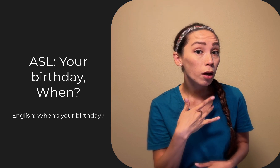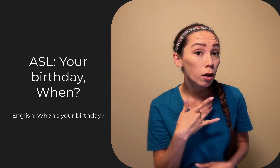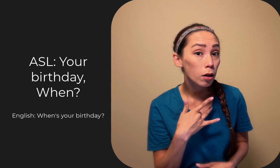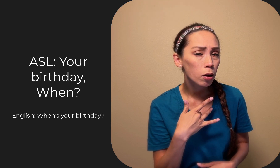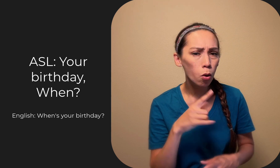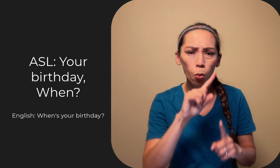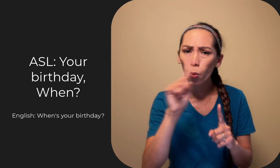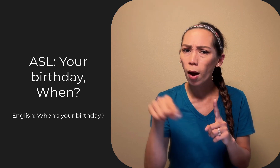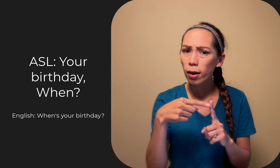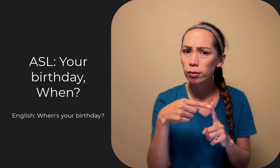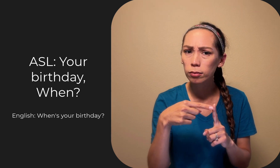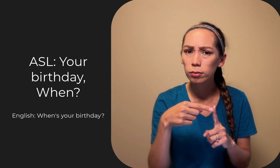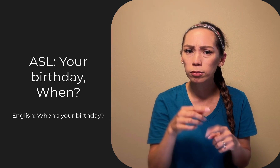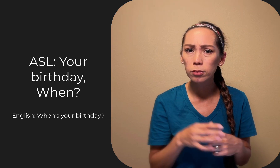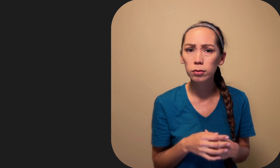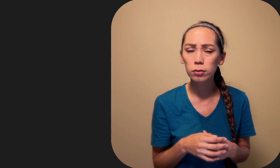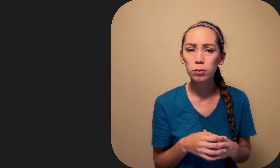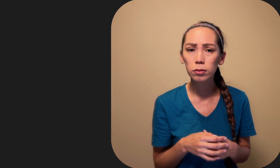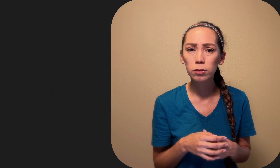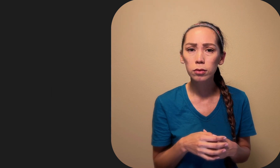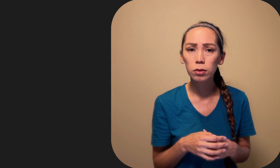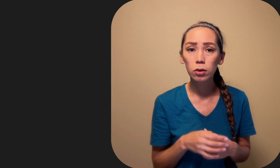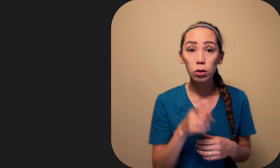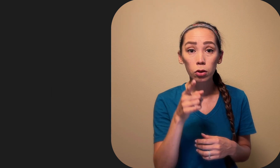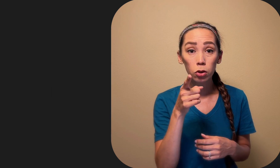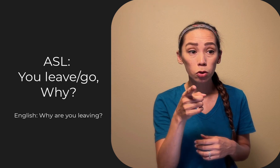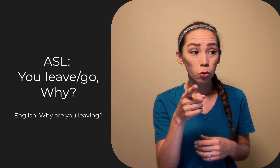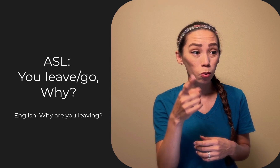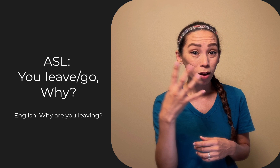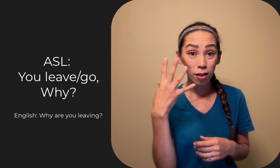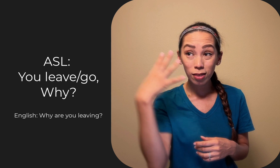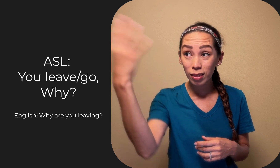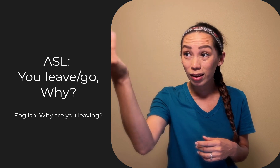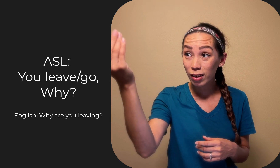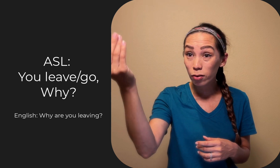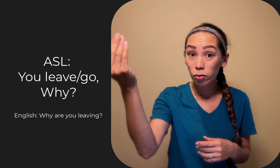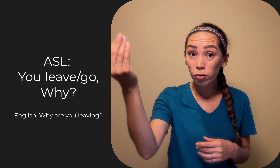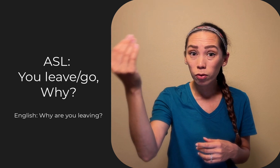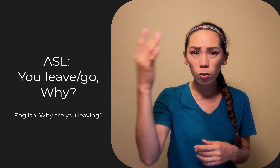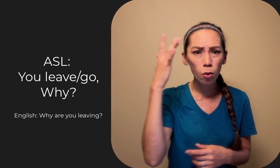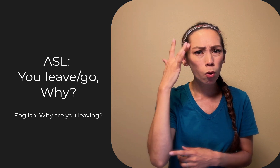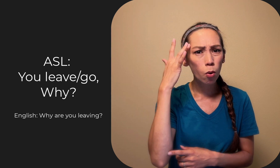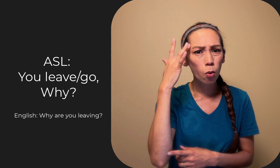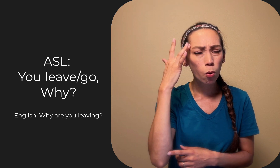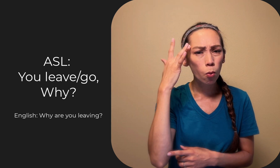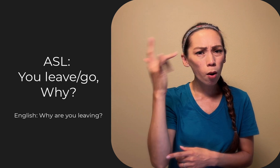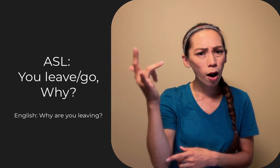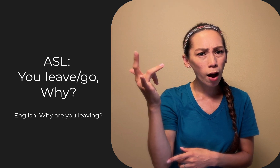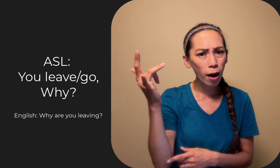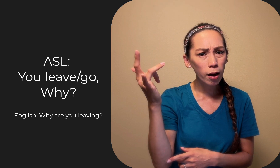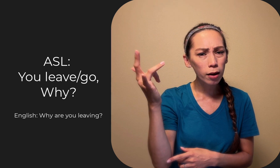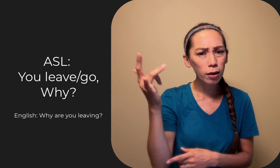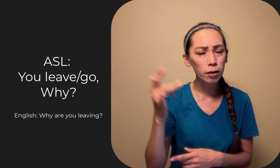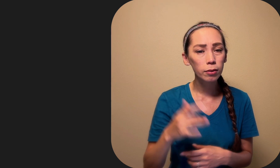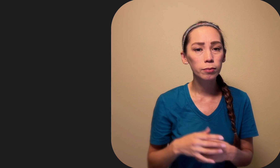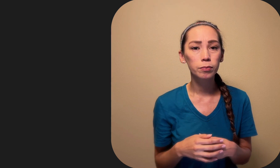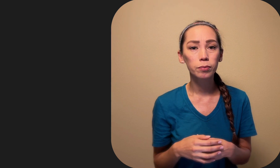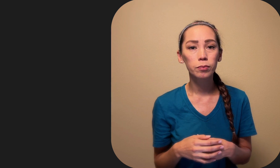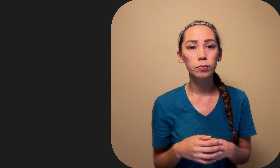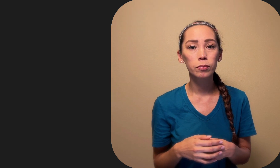Your birthday when? You leave why?